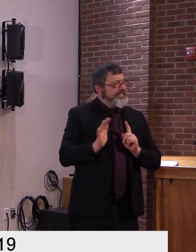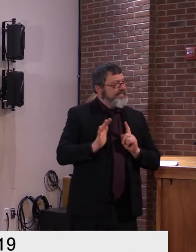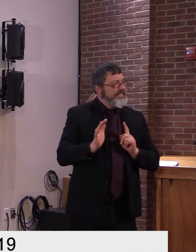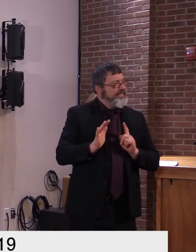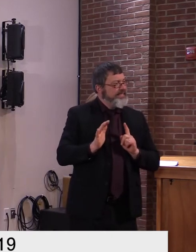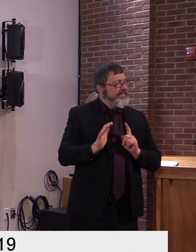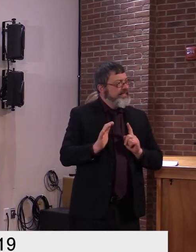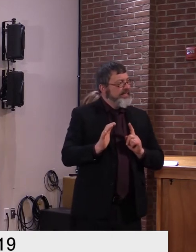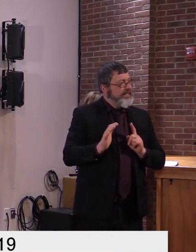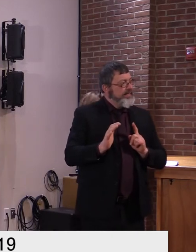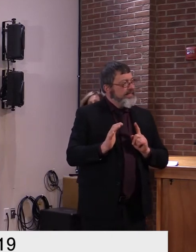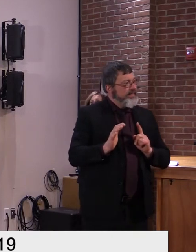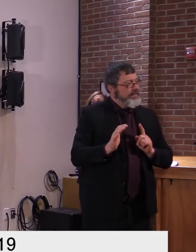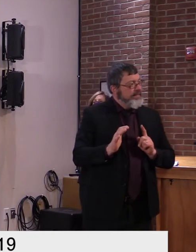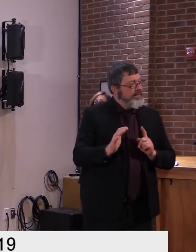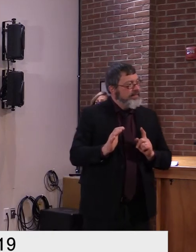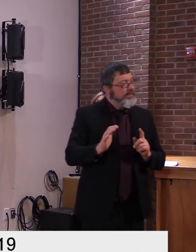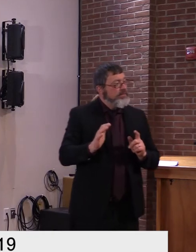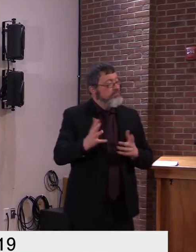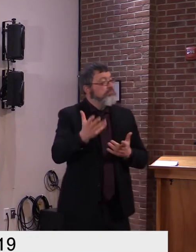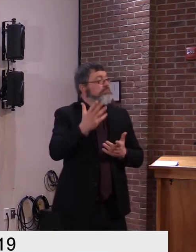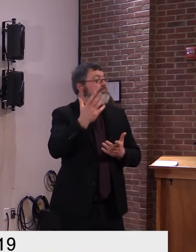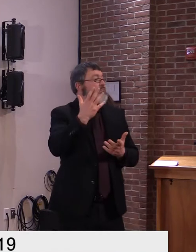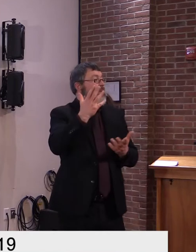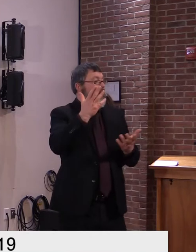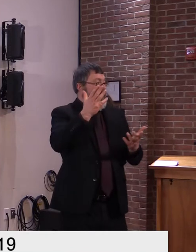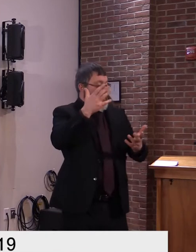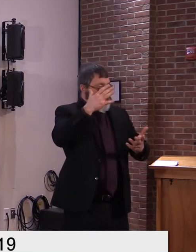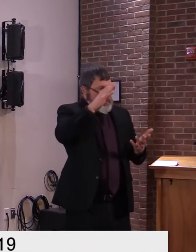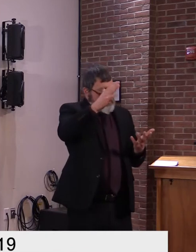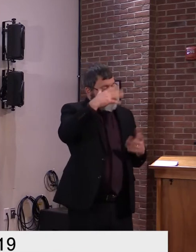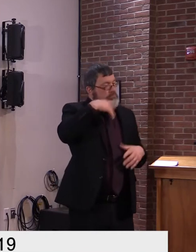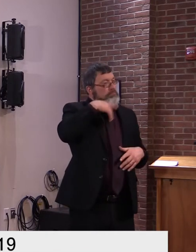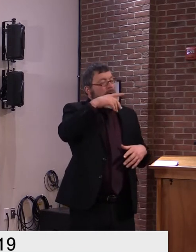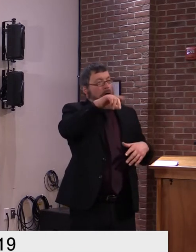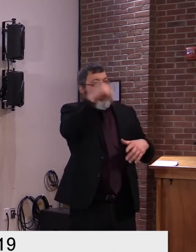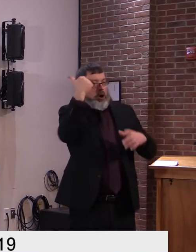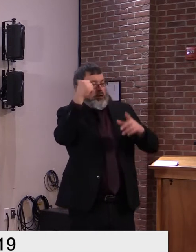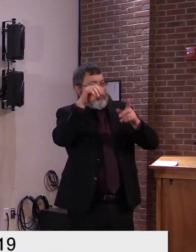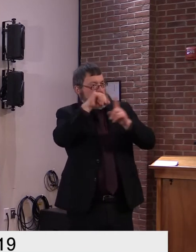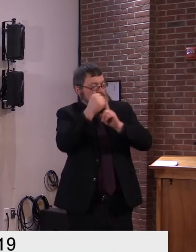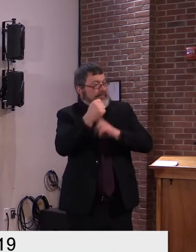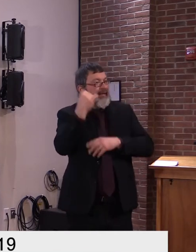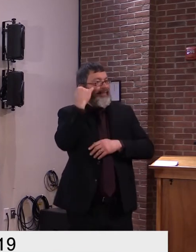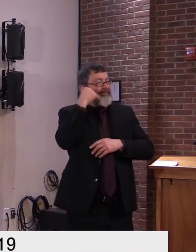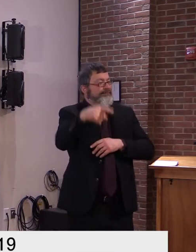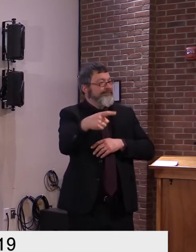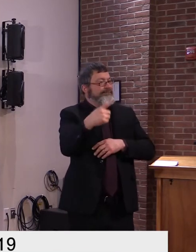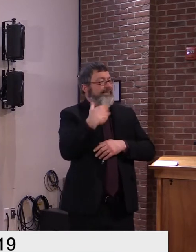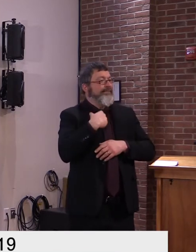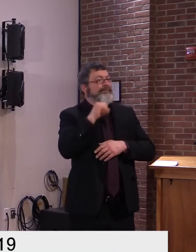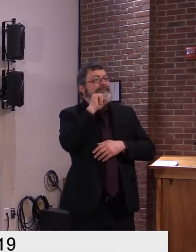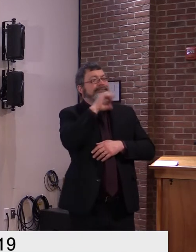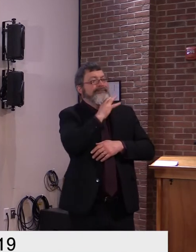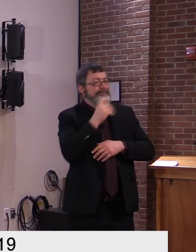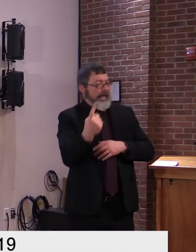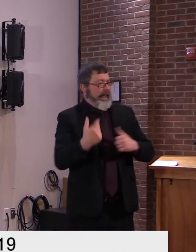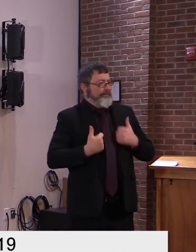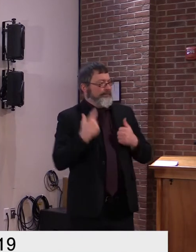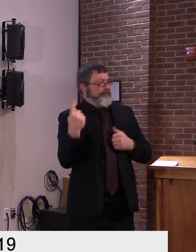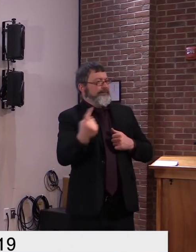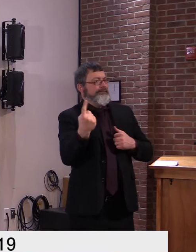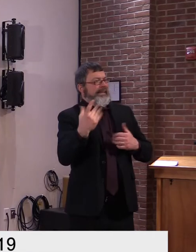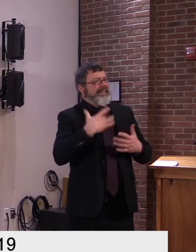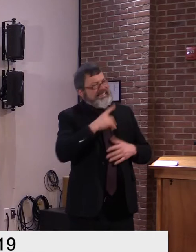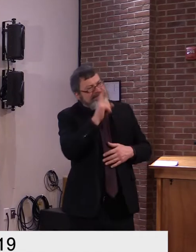longer, they hopefully will find it was worth it in the end. We can adapt our holiday celebrations once